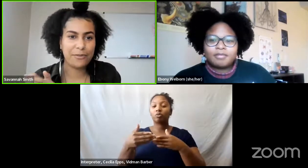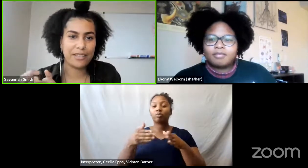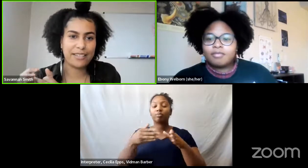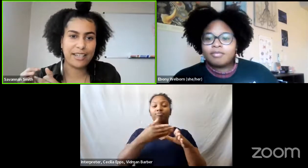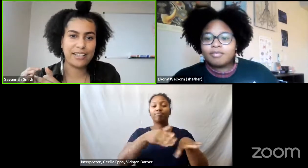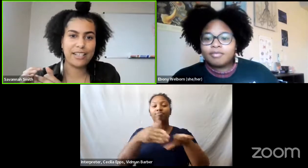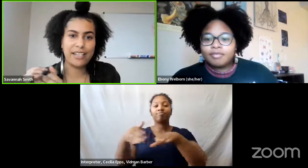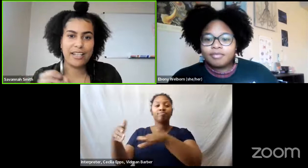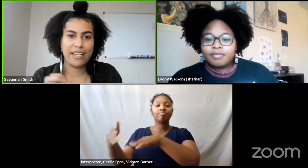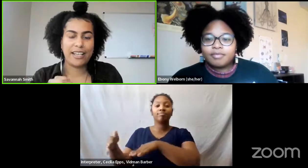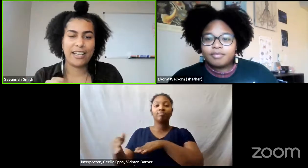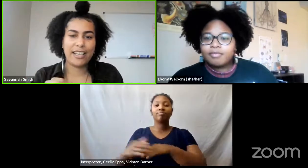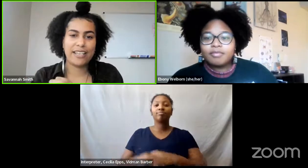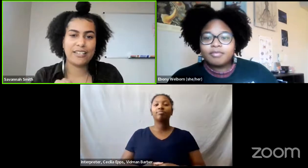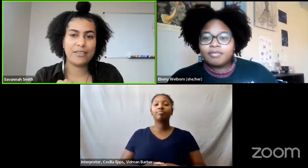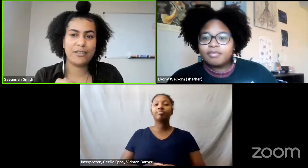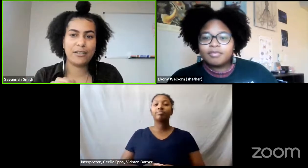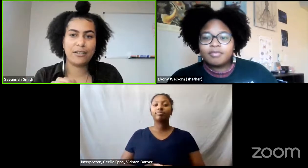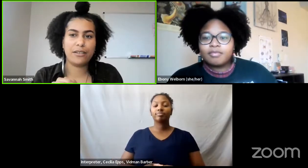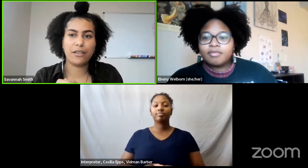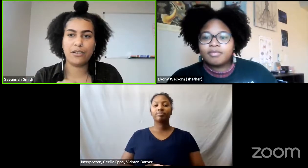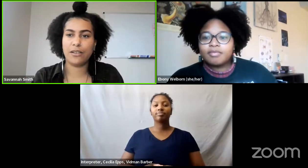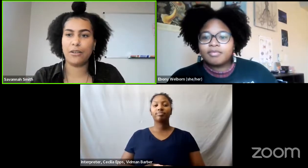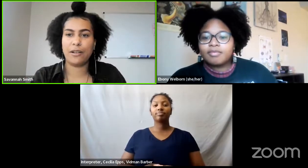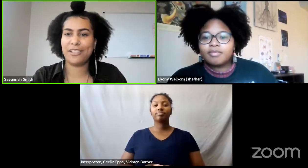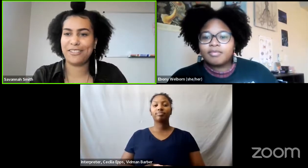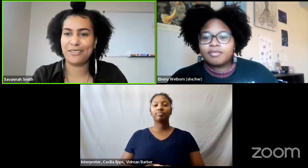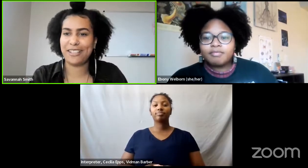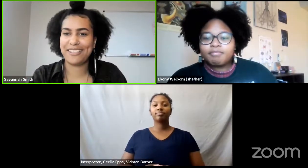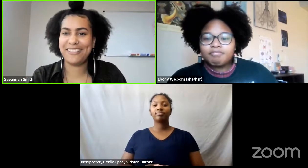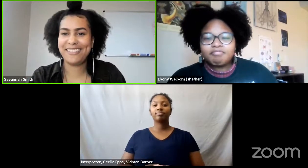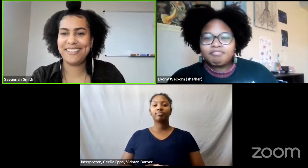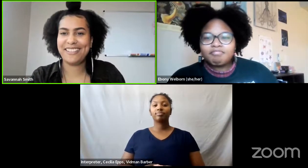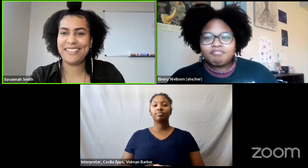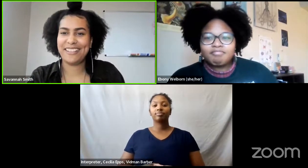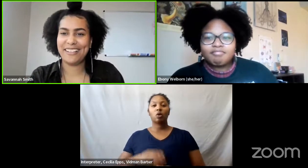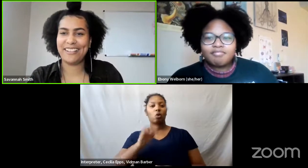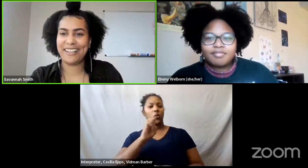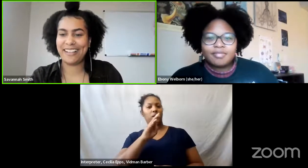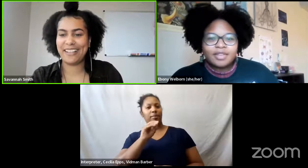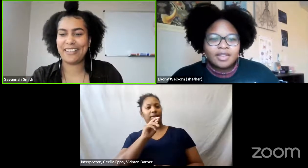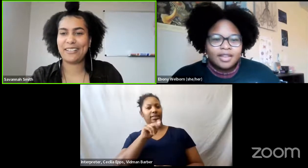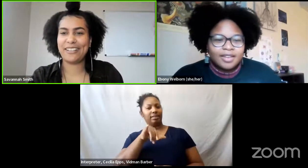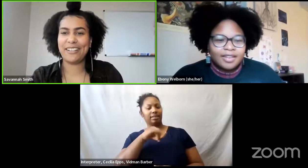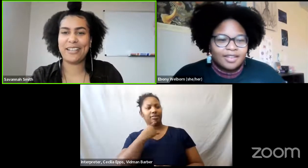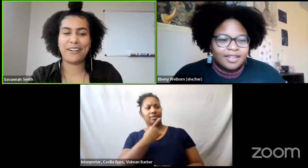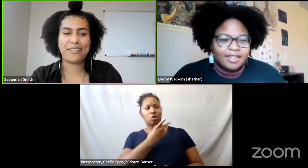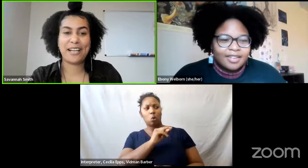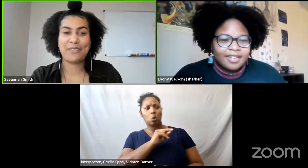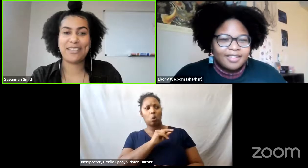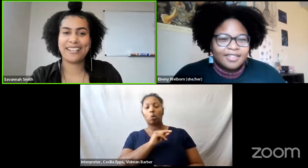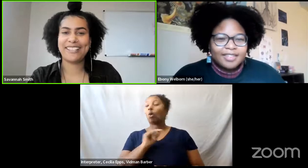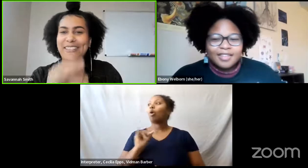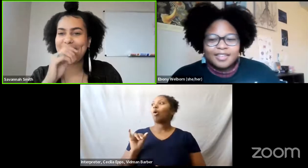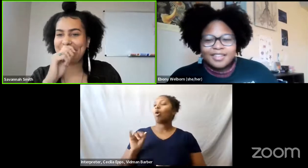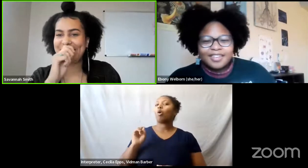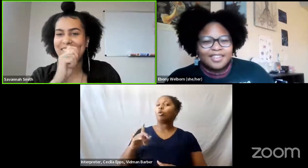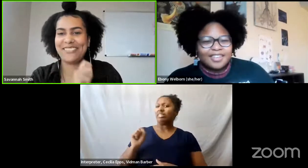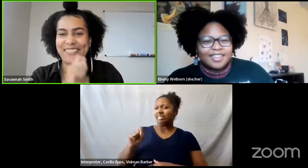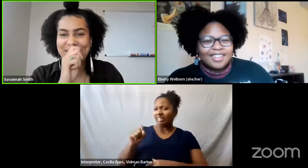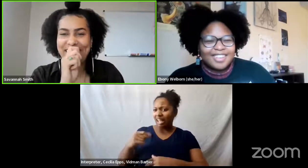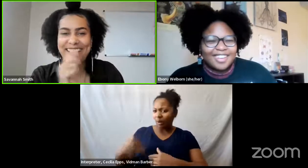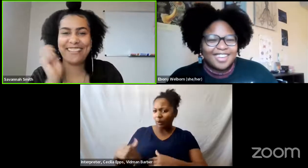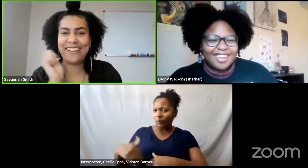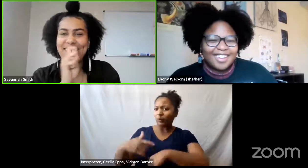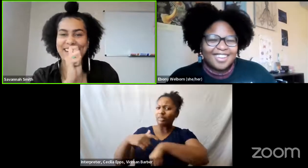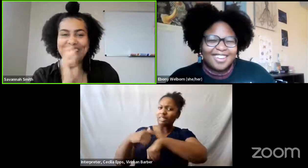actually, for this section. And, Ebony, are you saying no? Okay, I think, our time is actually, our time